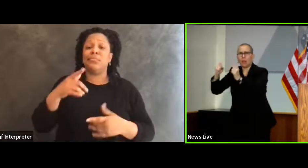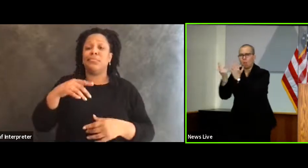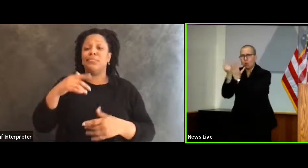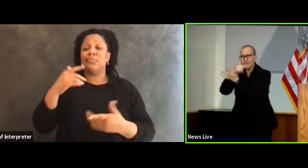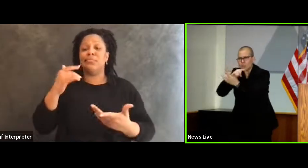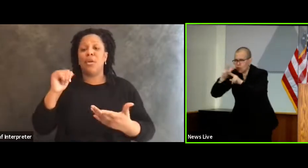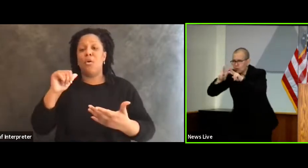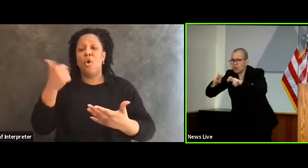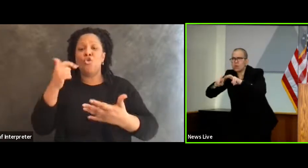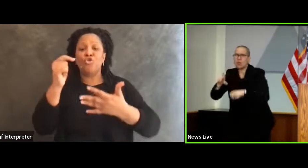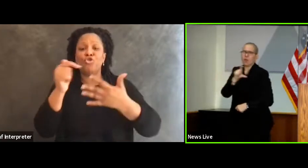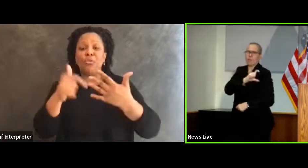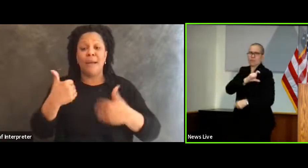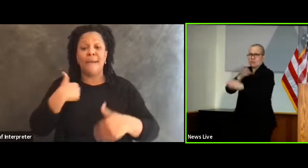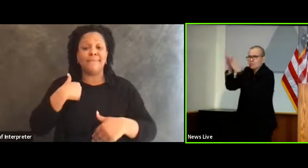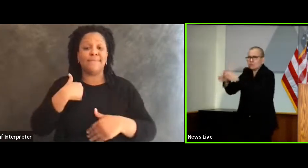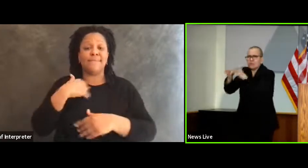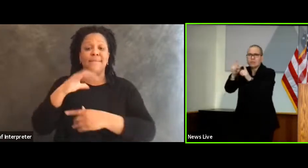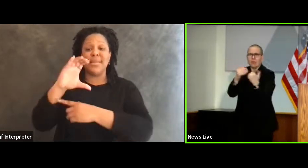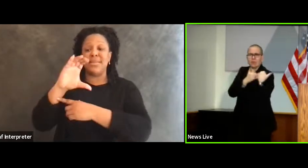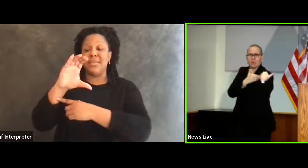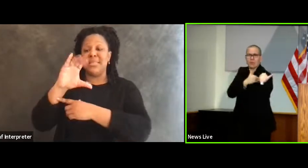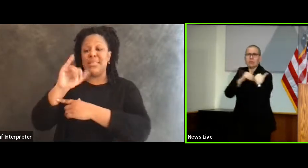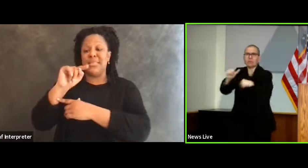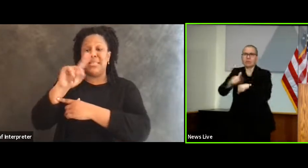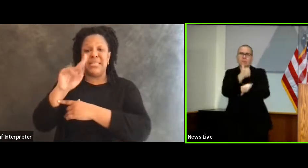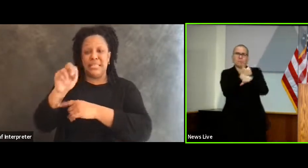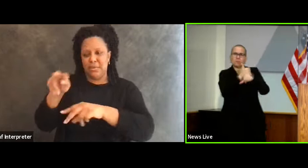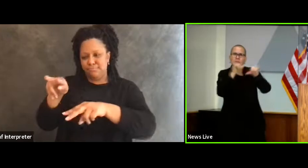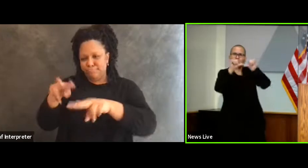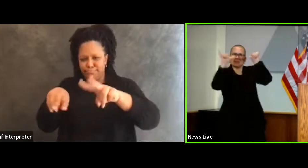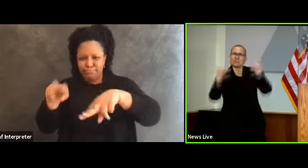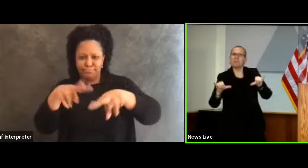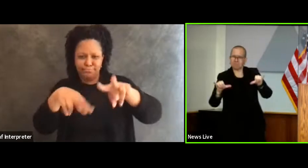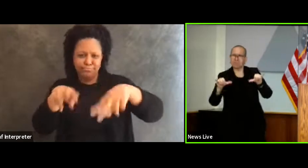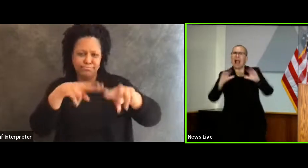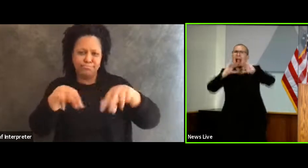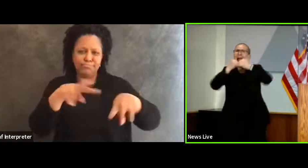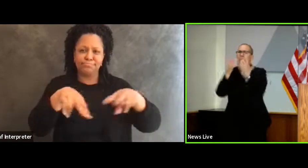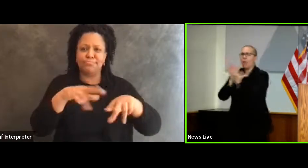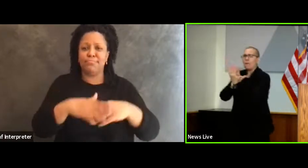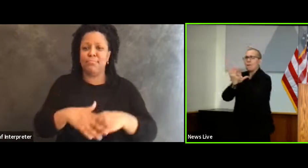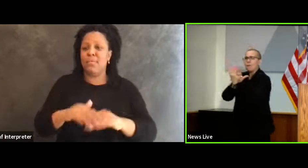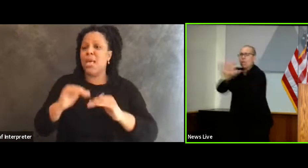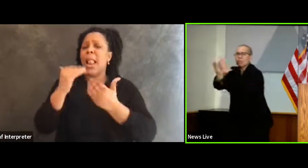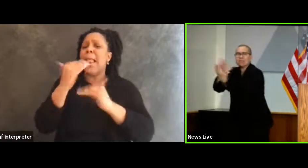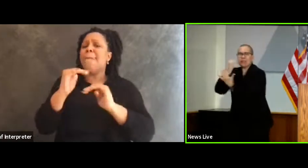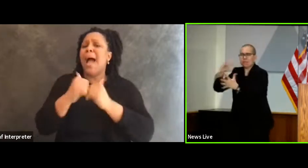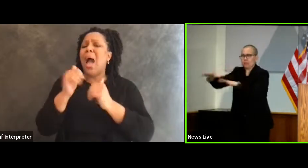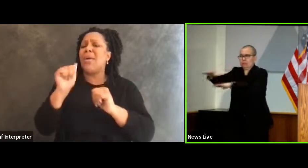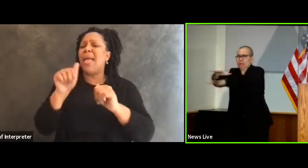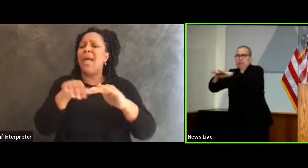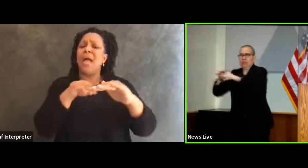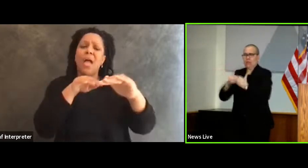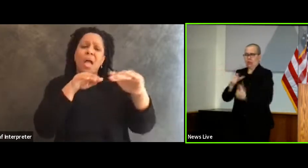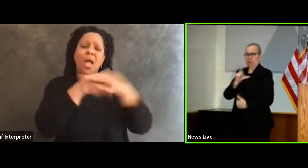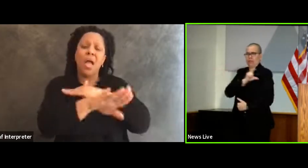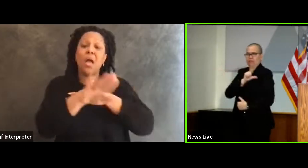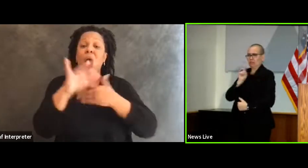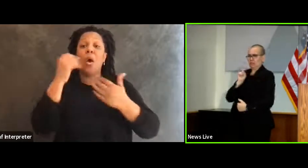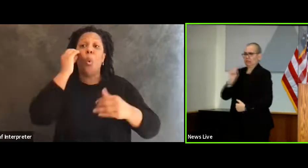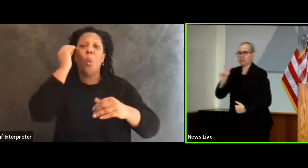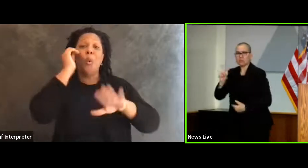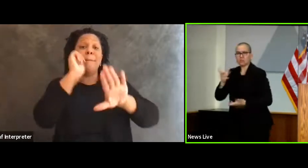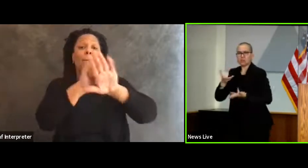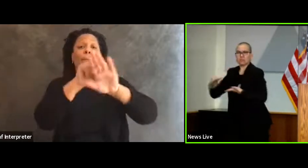system, restrict the use of no-knock warrants, strengthen body camera policies, and prohibit law